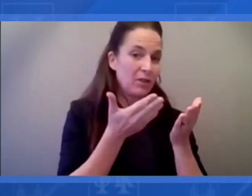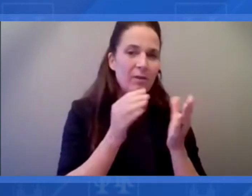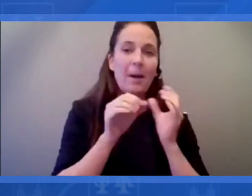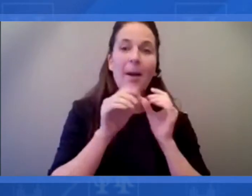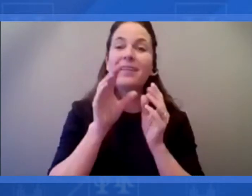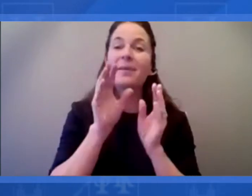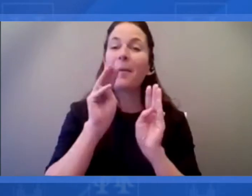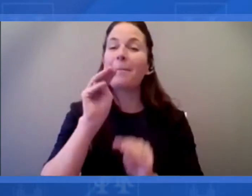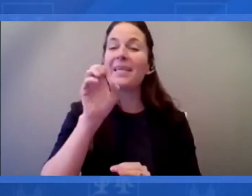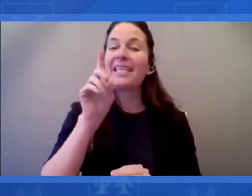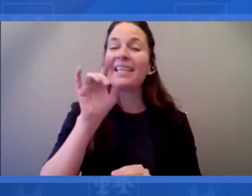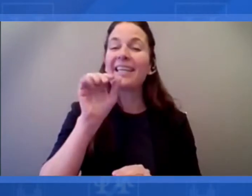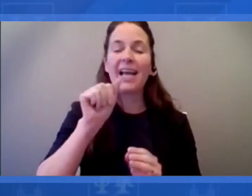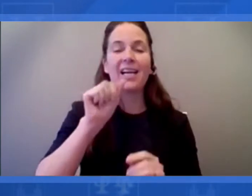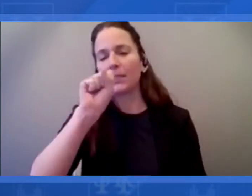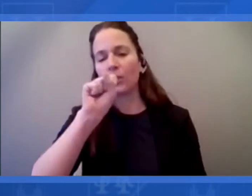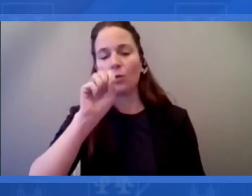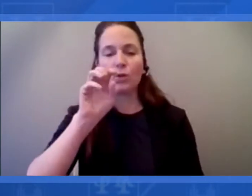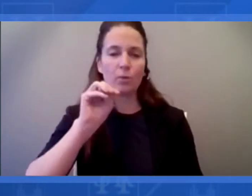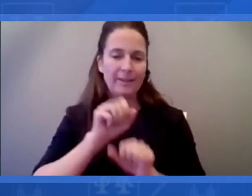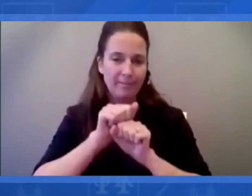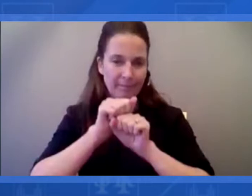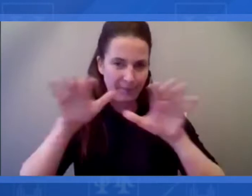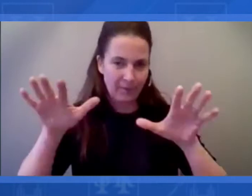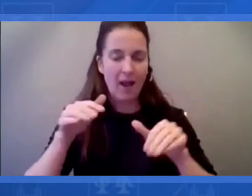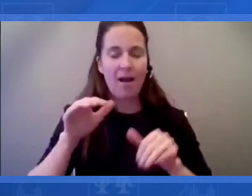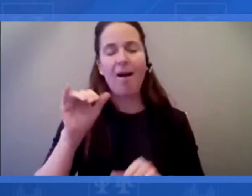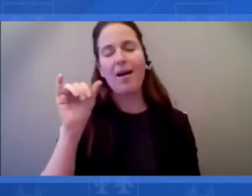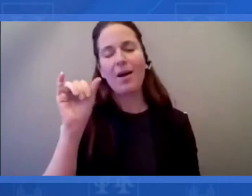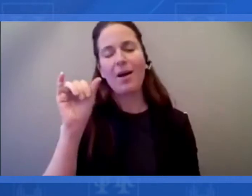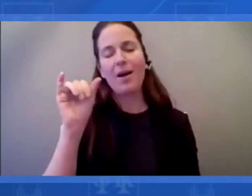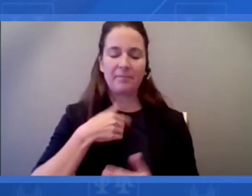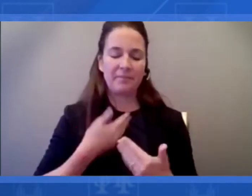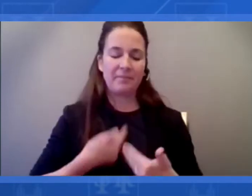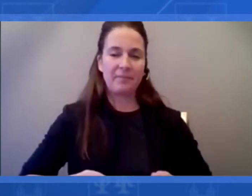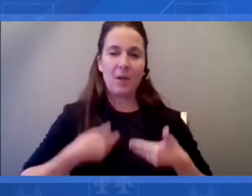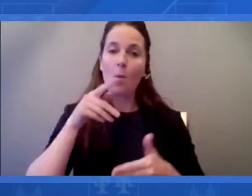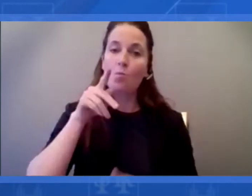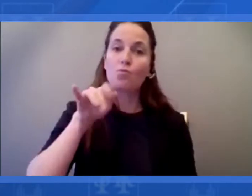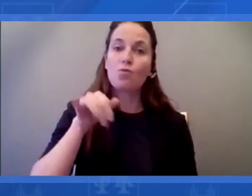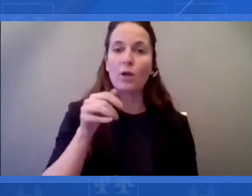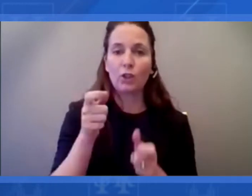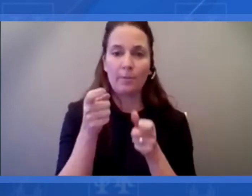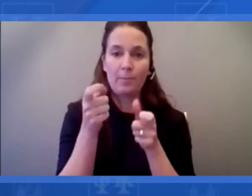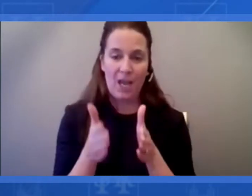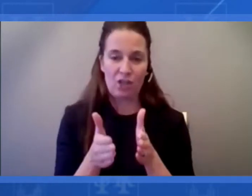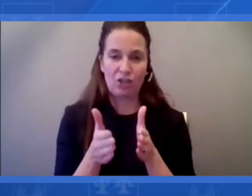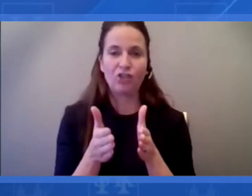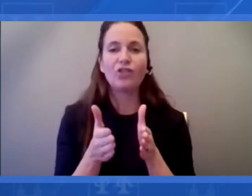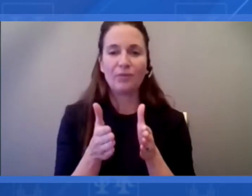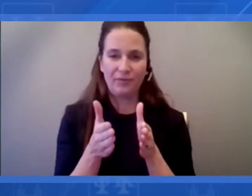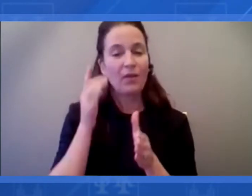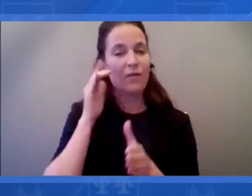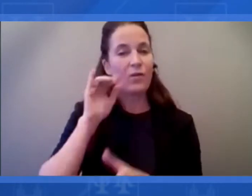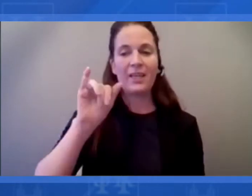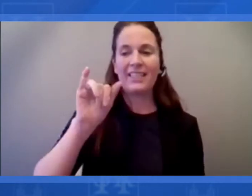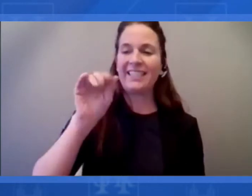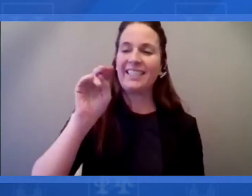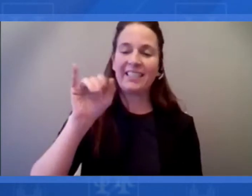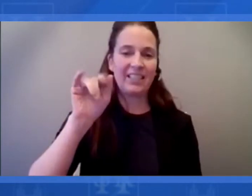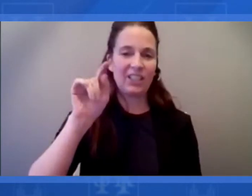engagement functions. I'm also a project manager for the Re-envision the HSR initiative.